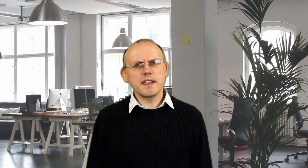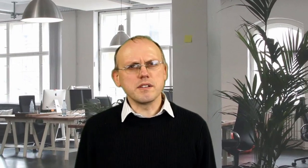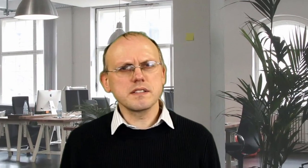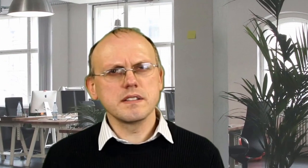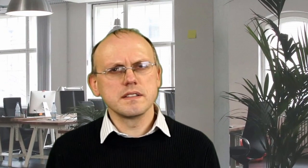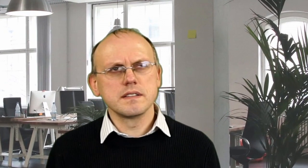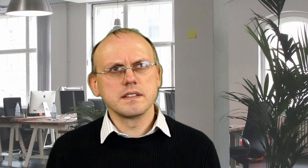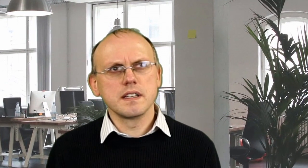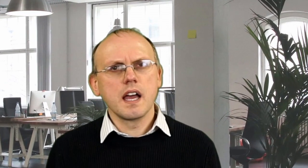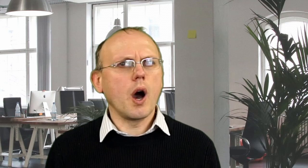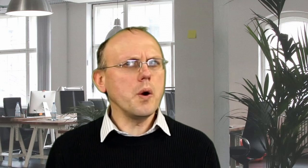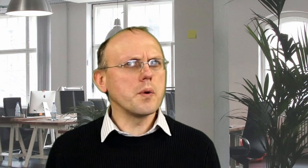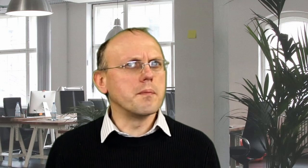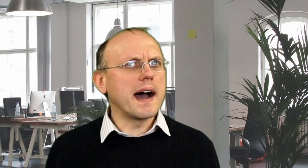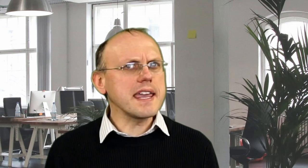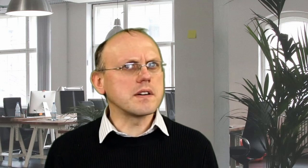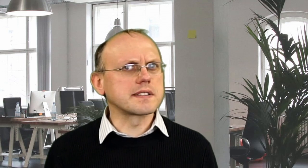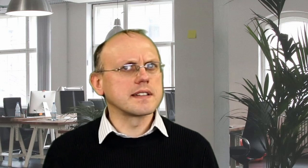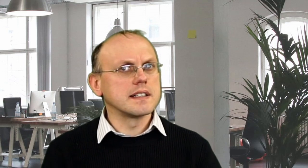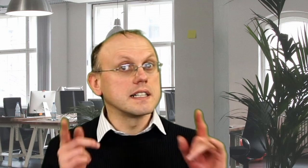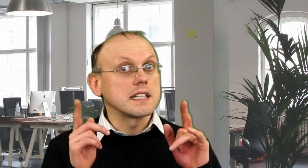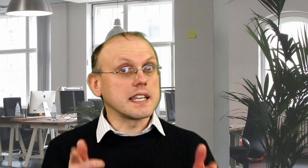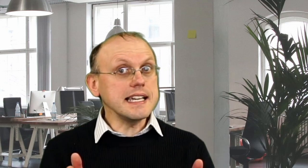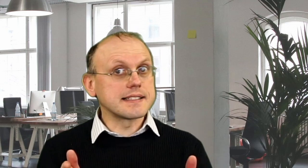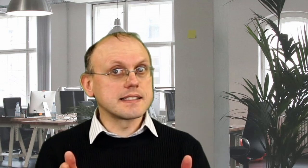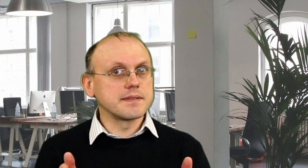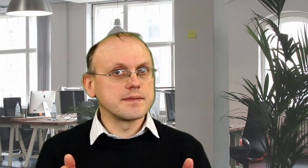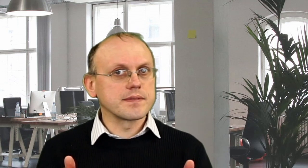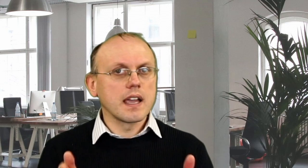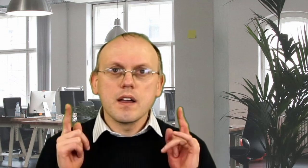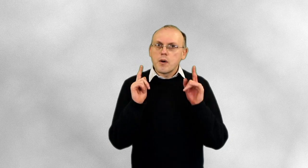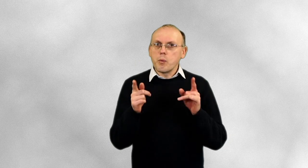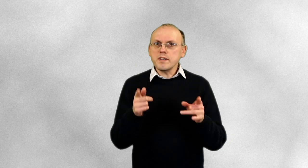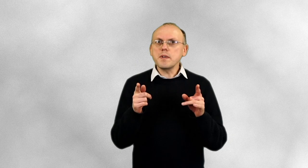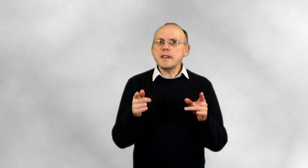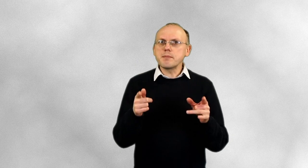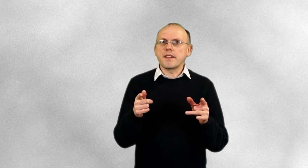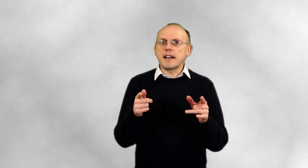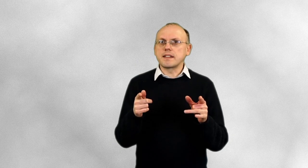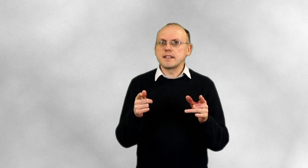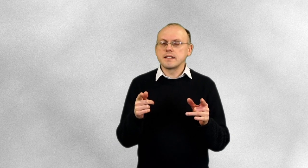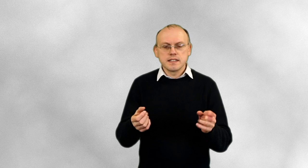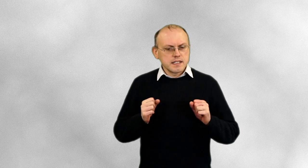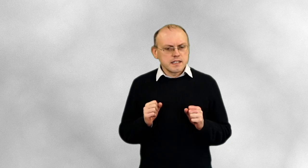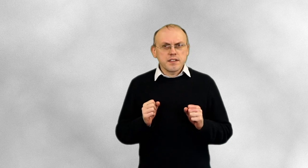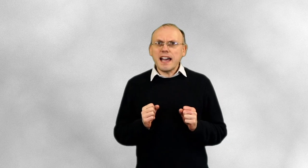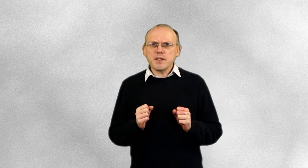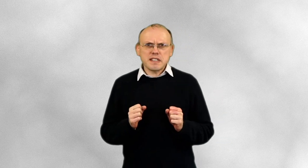Biased? Oh, biased! Yes! What do we mean by that? The advert is